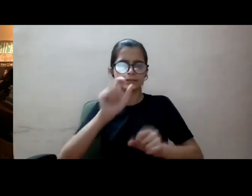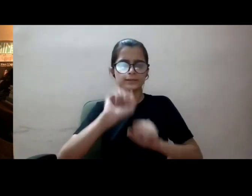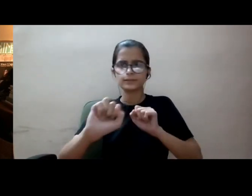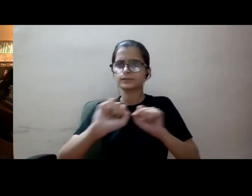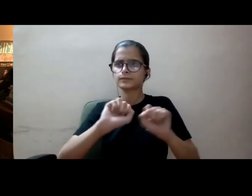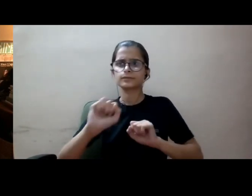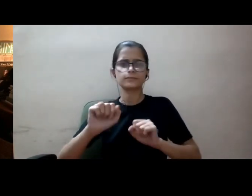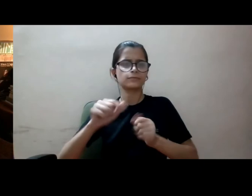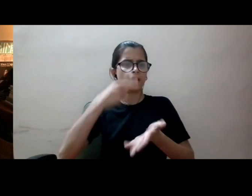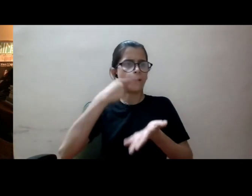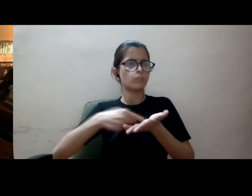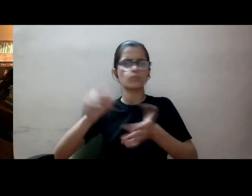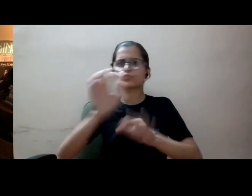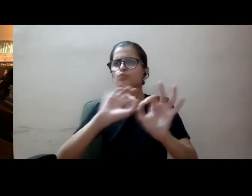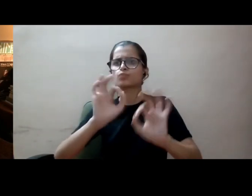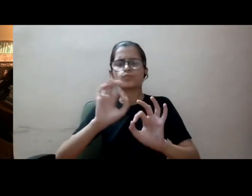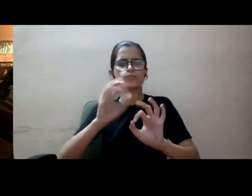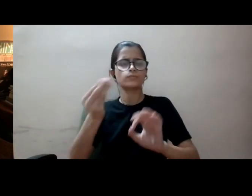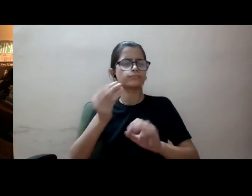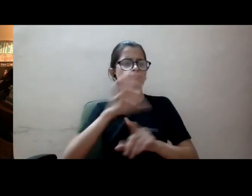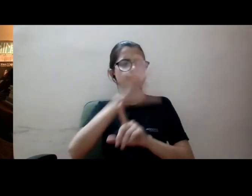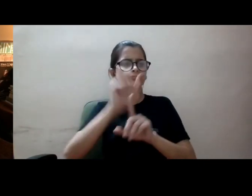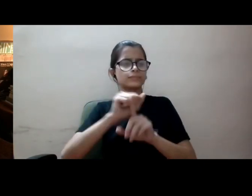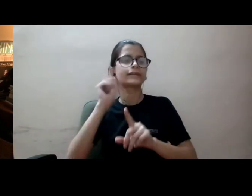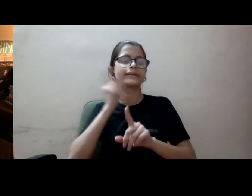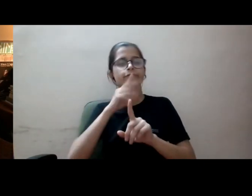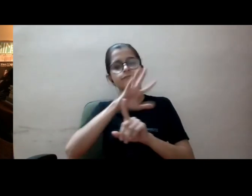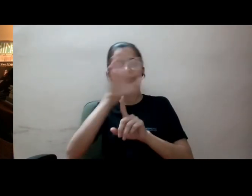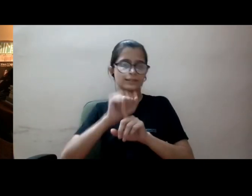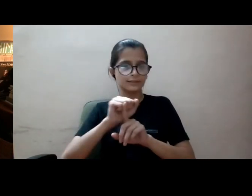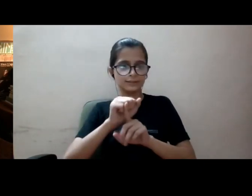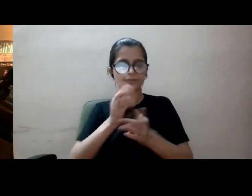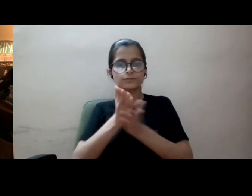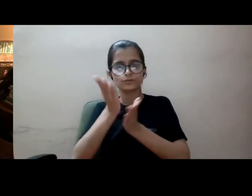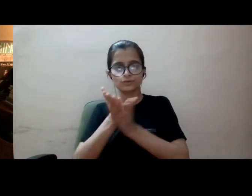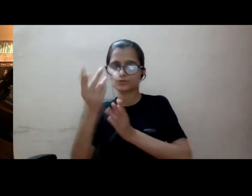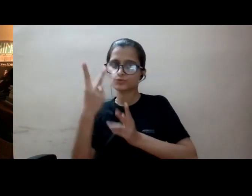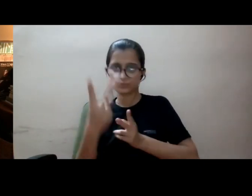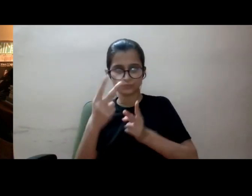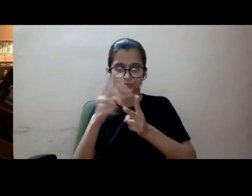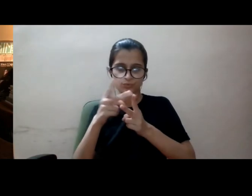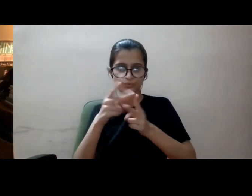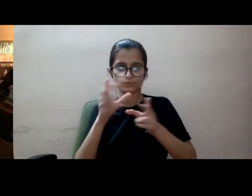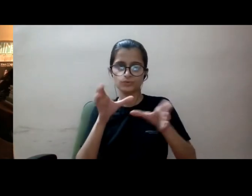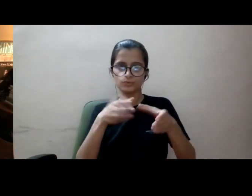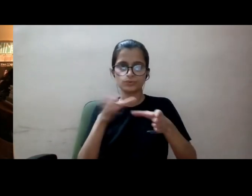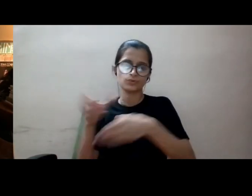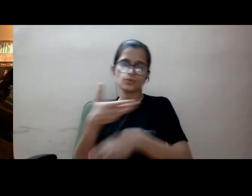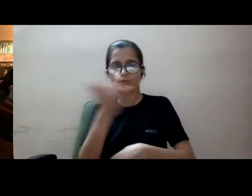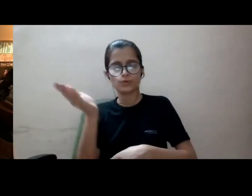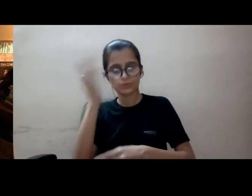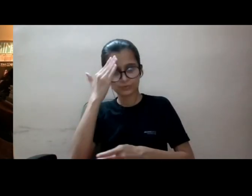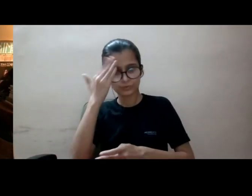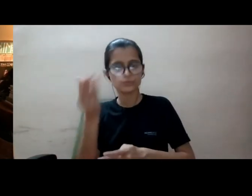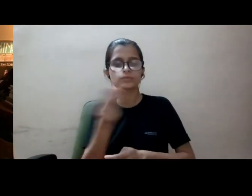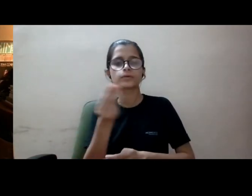disapprove of this culture, because there are people in deaf culture, we have two sections, of course, all of us know that there are